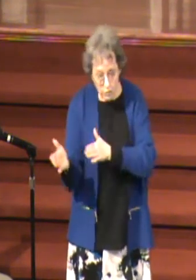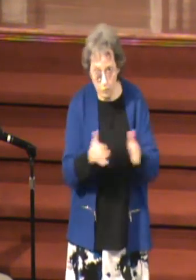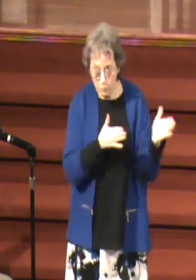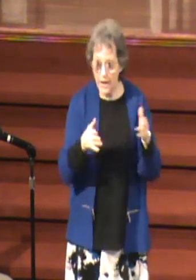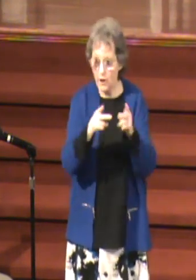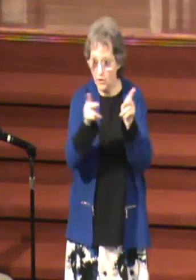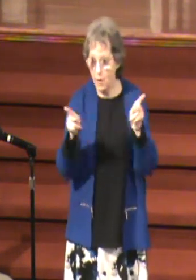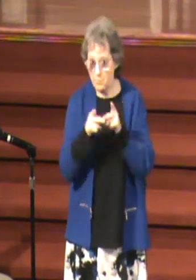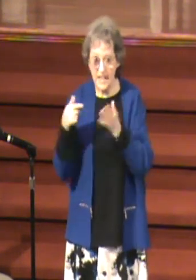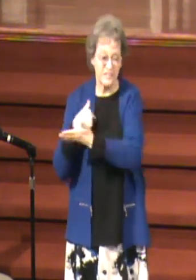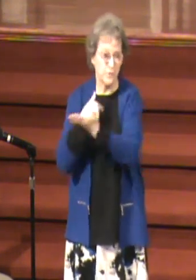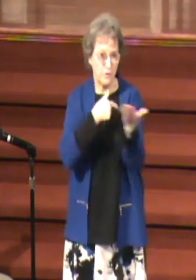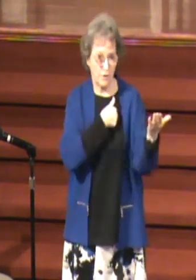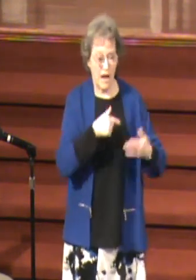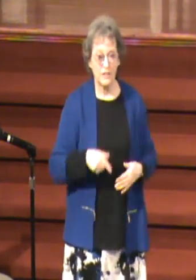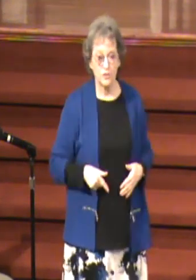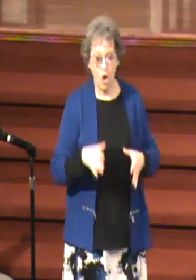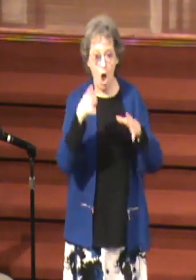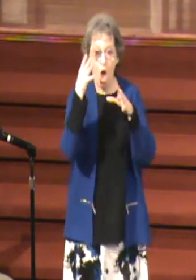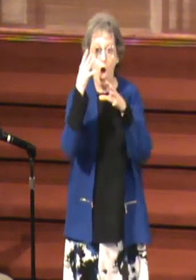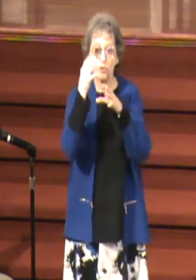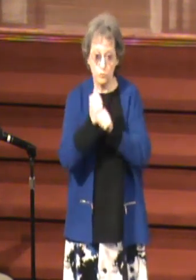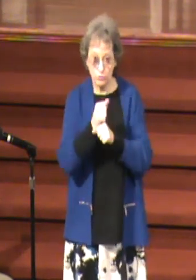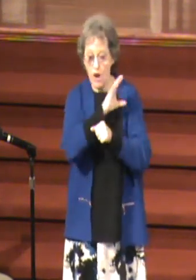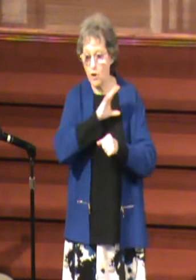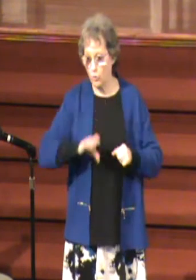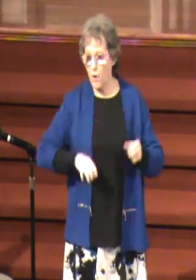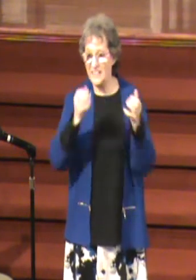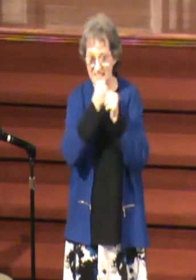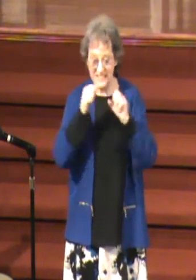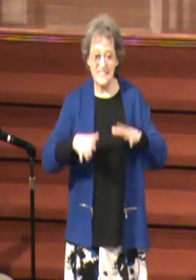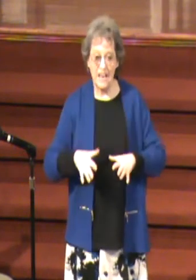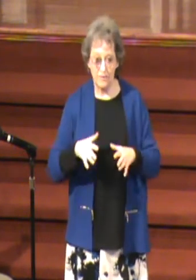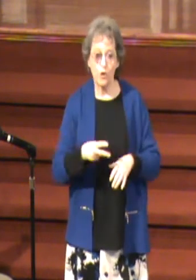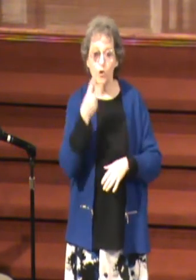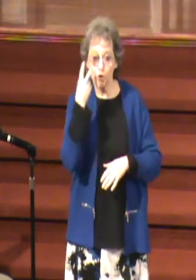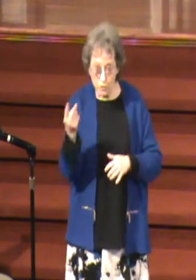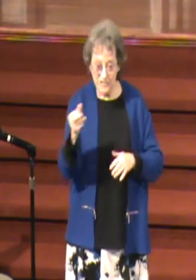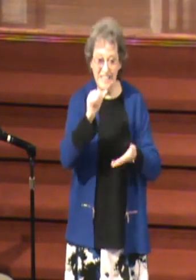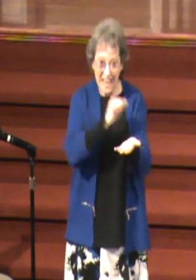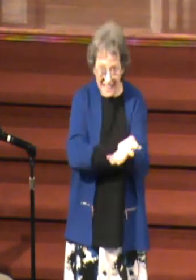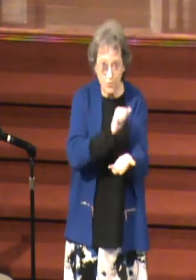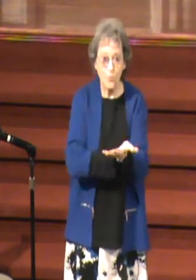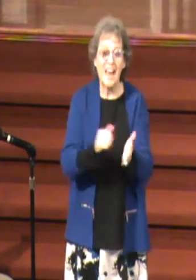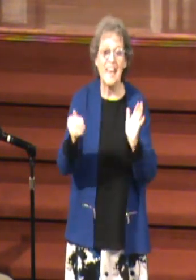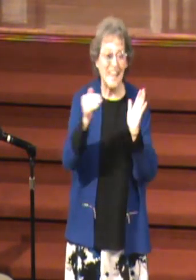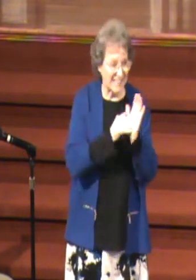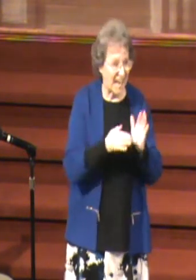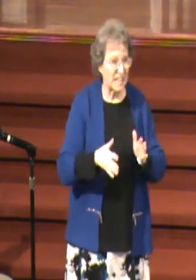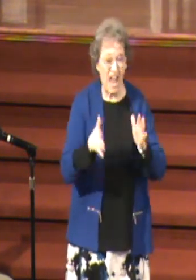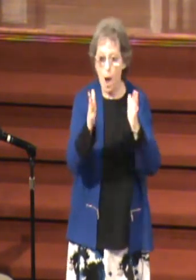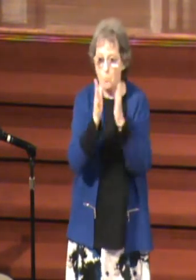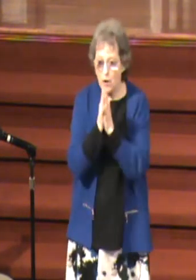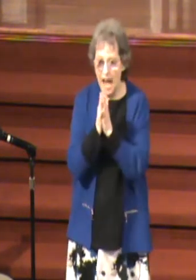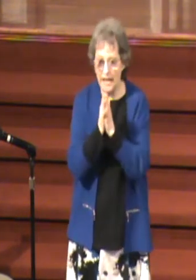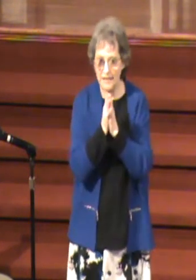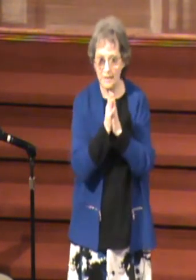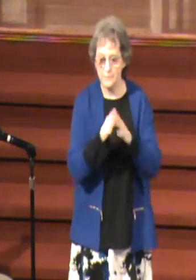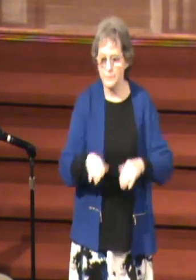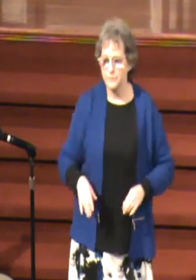And you trust Christ as your Savior, you have the opportunity to see her again. Let us pray.